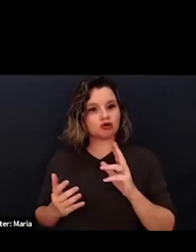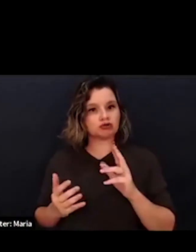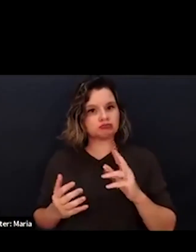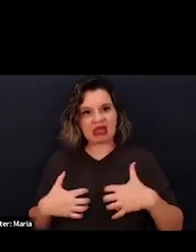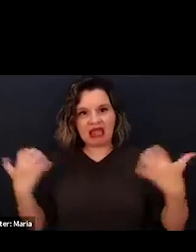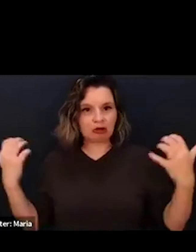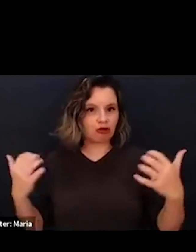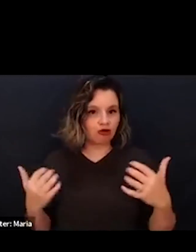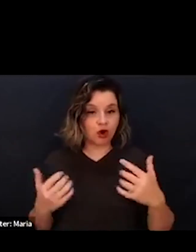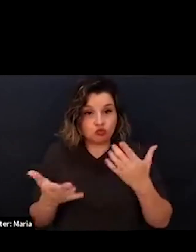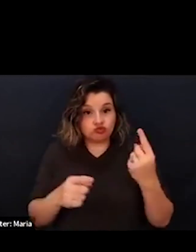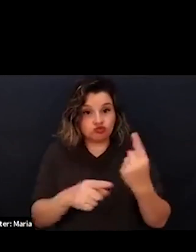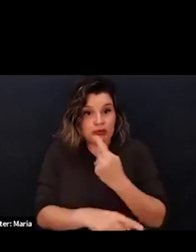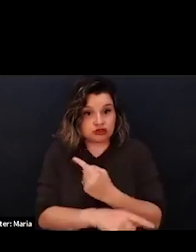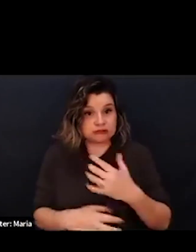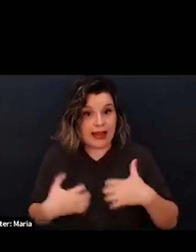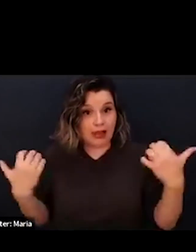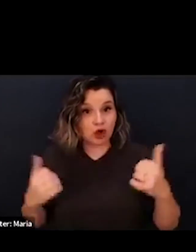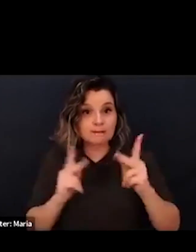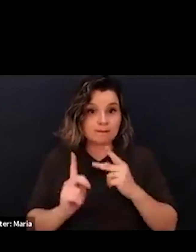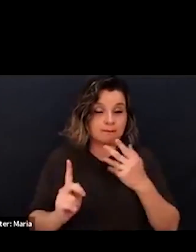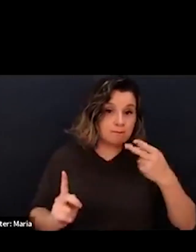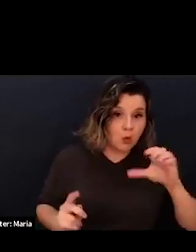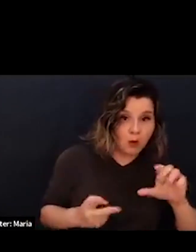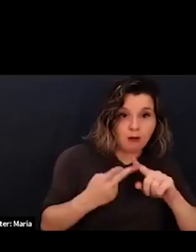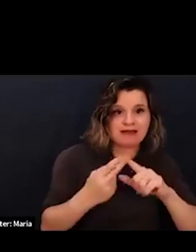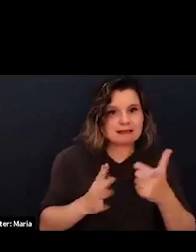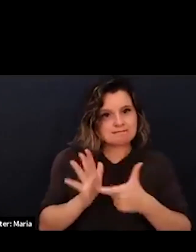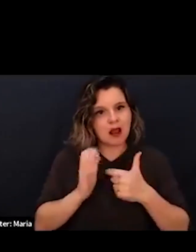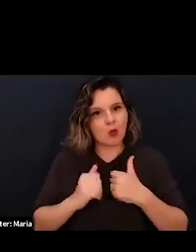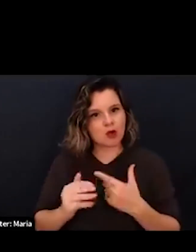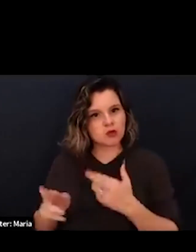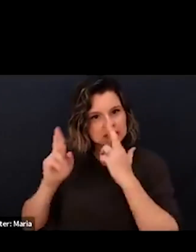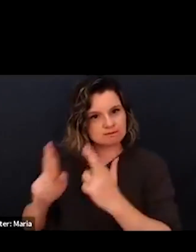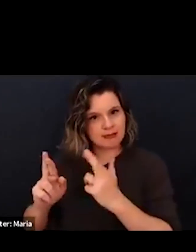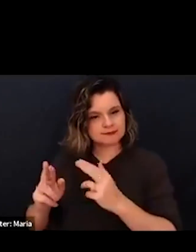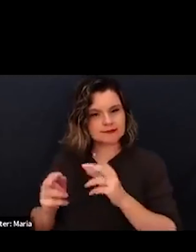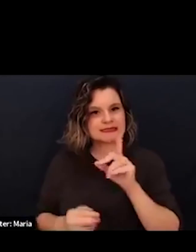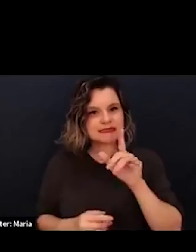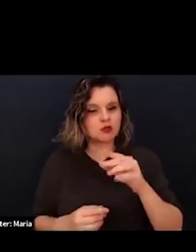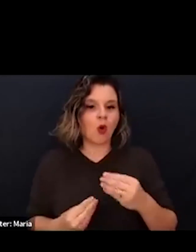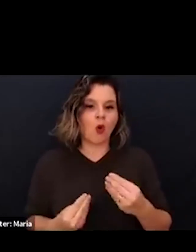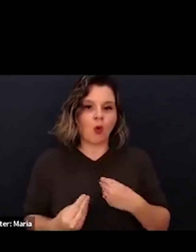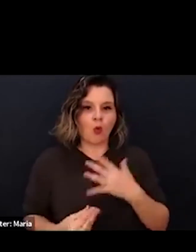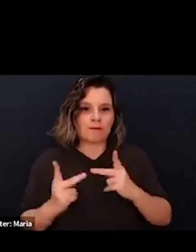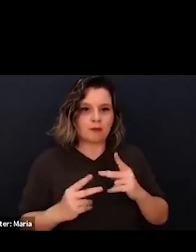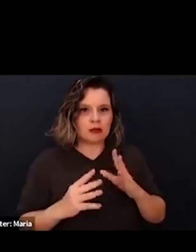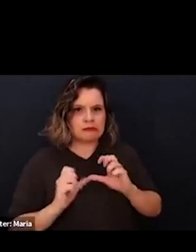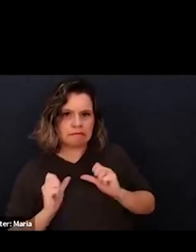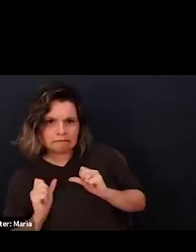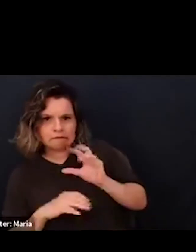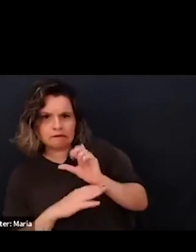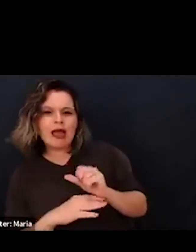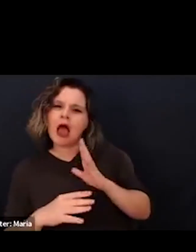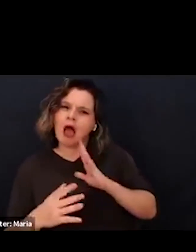and indignation on the part of people of color who are demanding to be treated with respect and dignity. Some white people recoil from that. I appreciate part of the